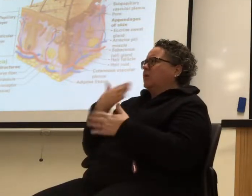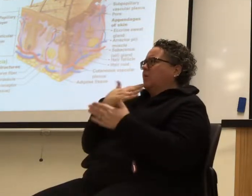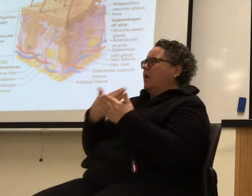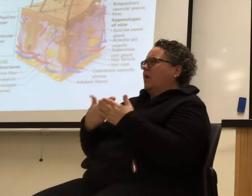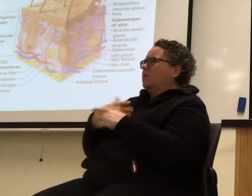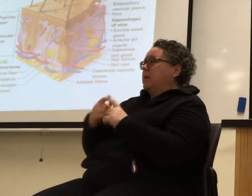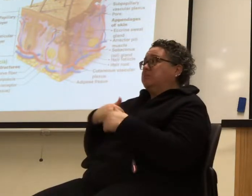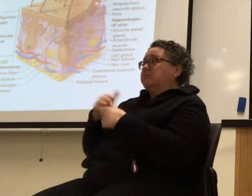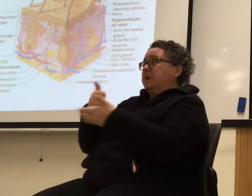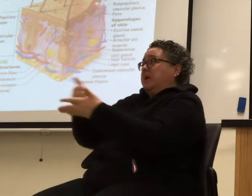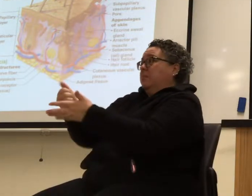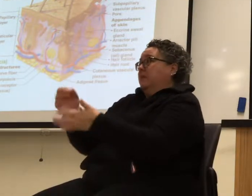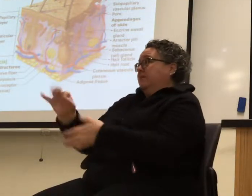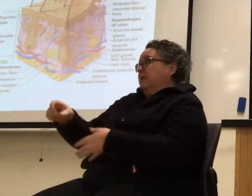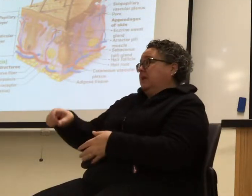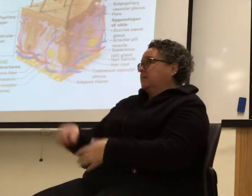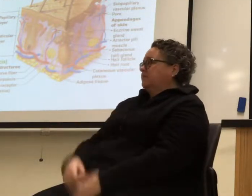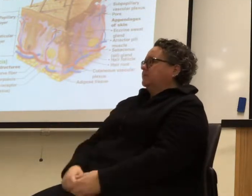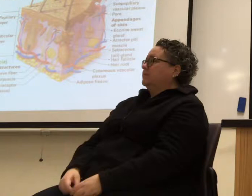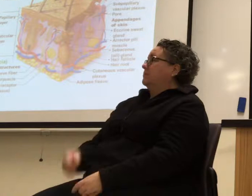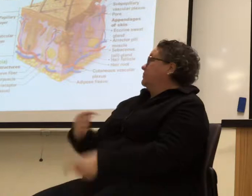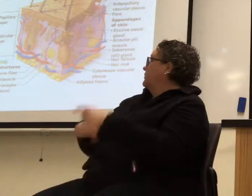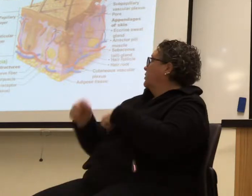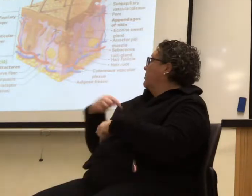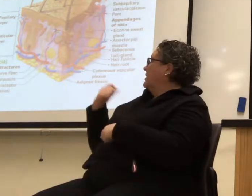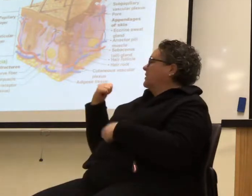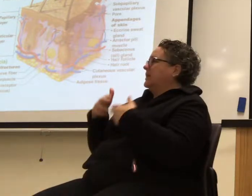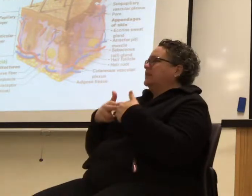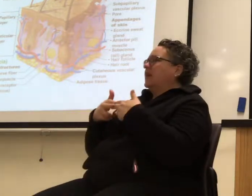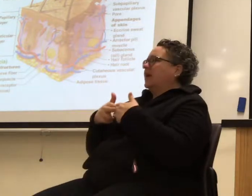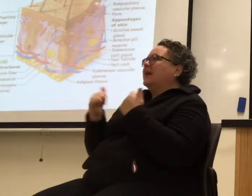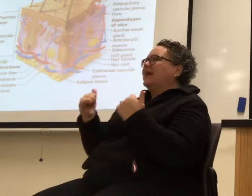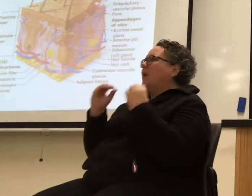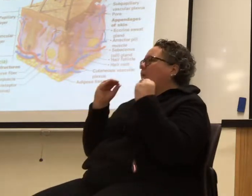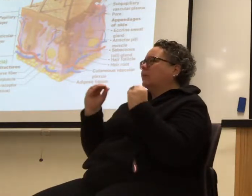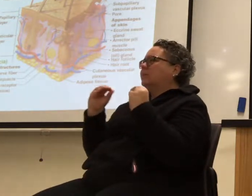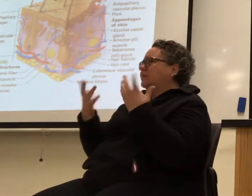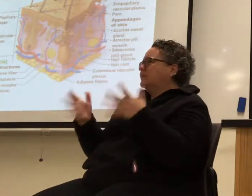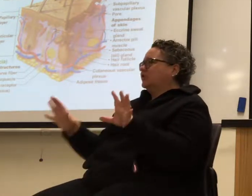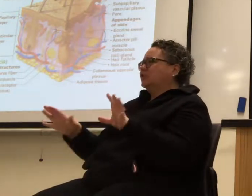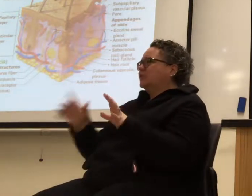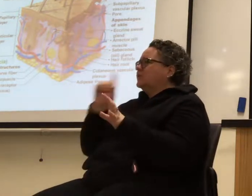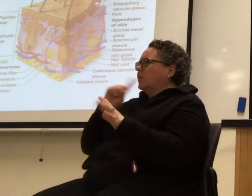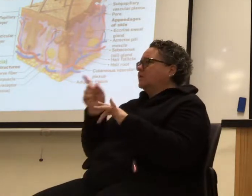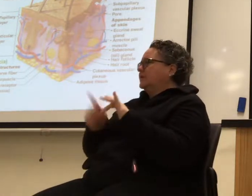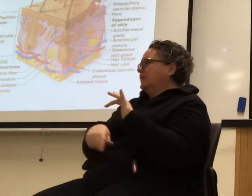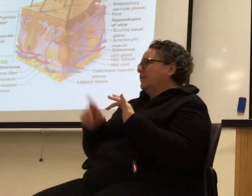Well, I'm going to go back to this slide, and I'm going to just skip it now, right? Because I taught everything I wanted to